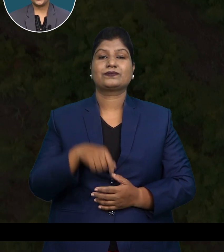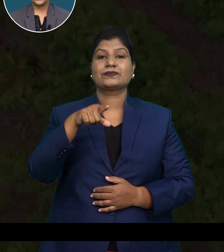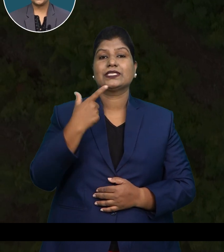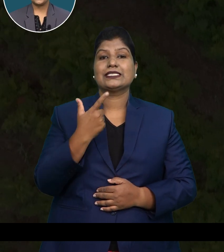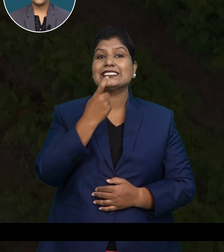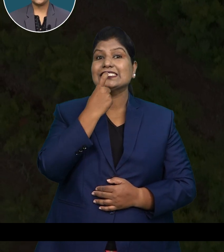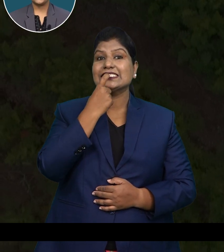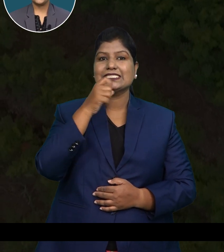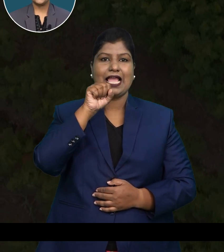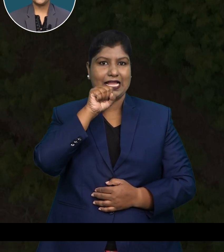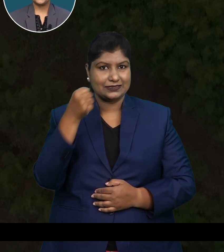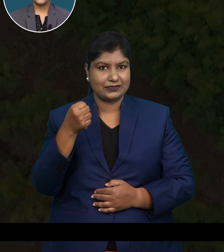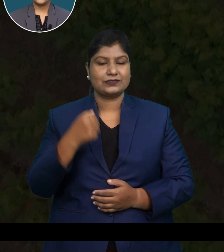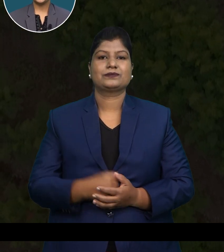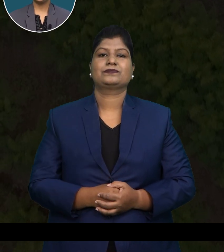radish,